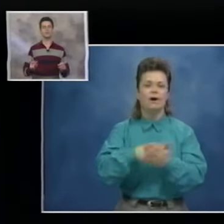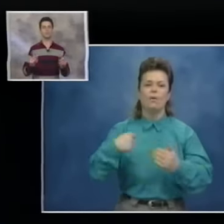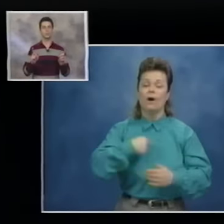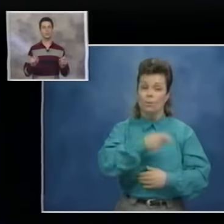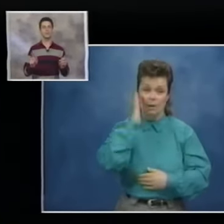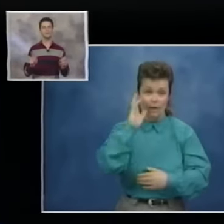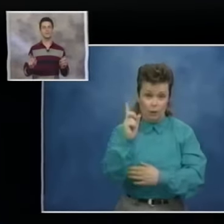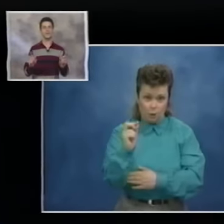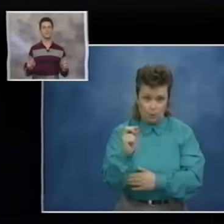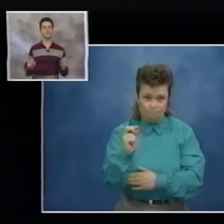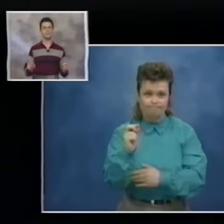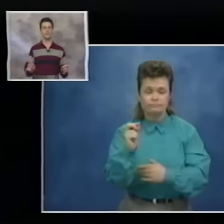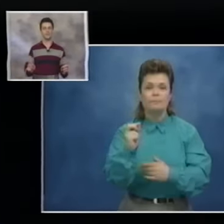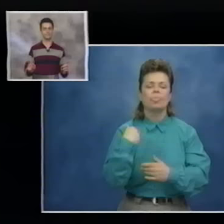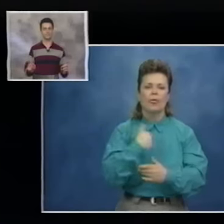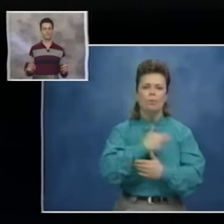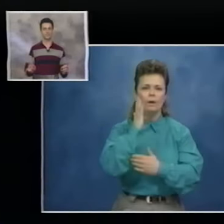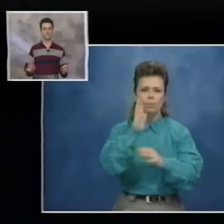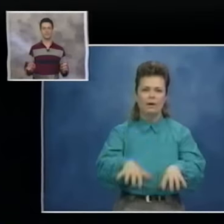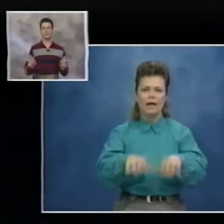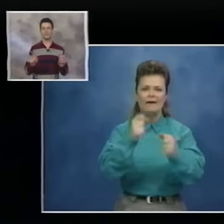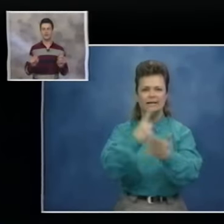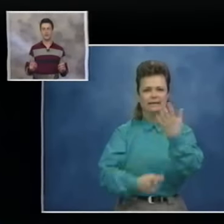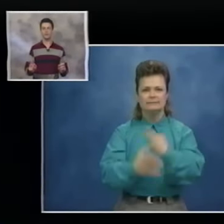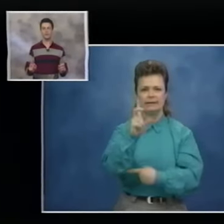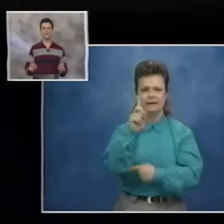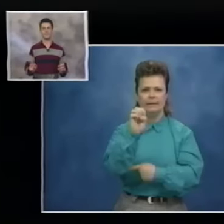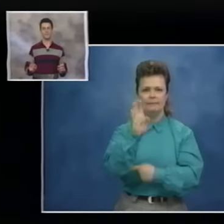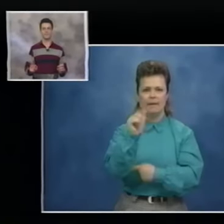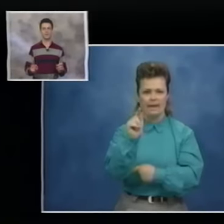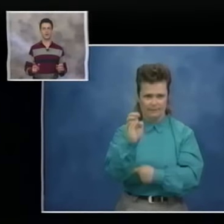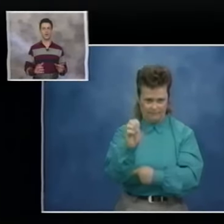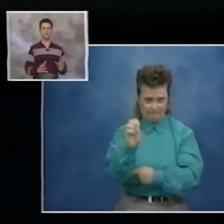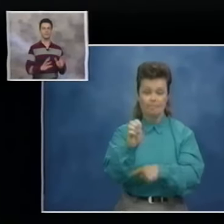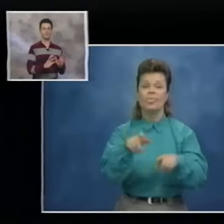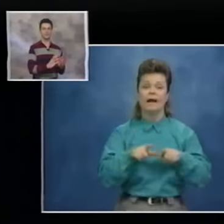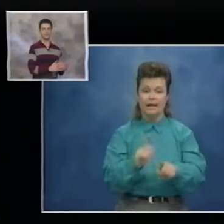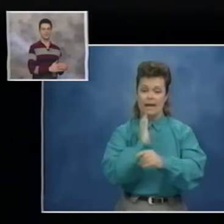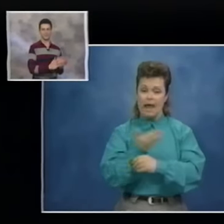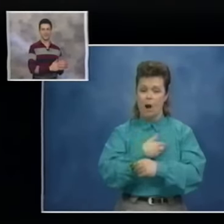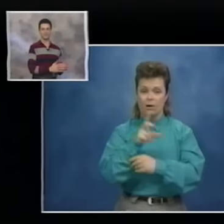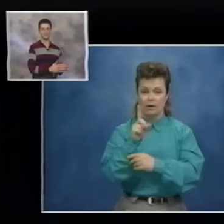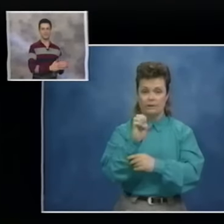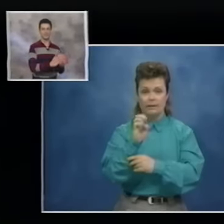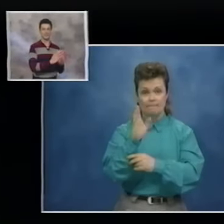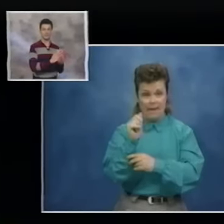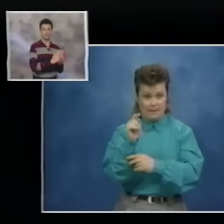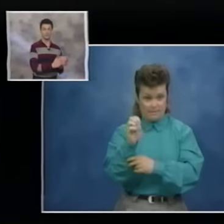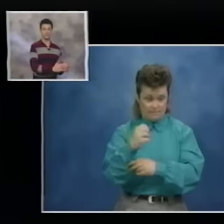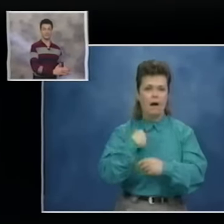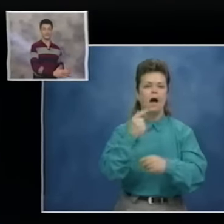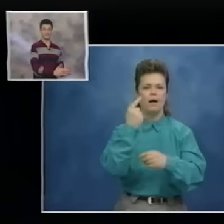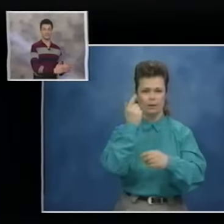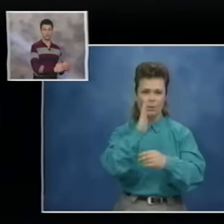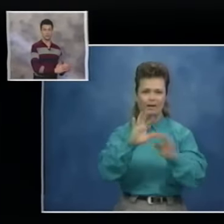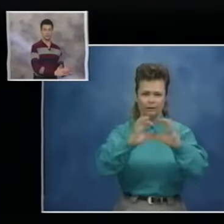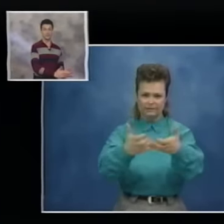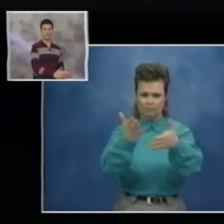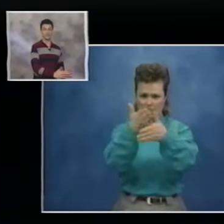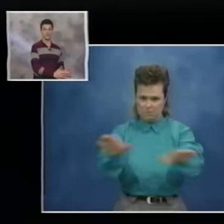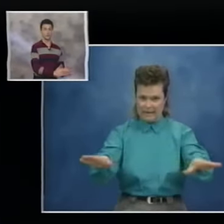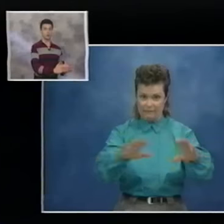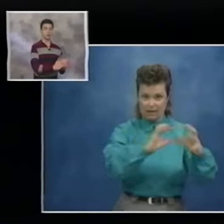do is we're going to have a debate. And in our debate, I'm going to split the class into